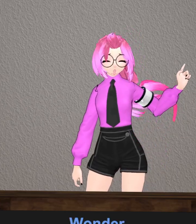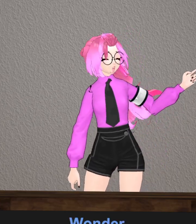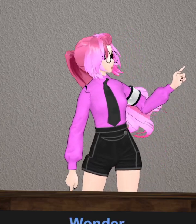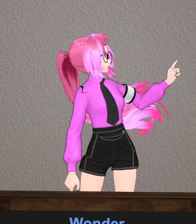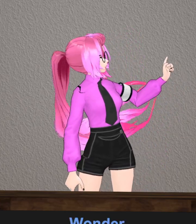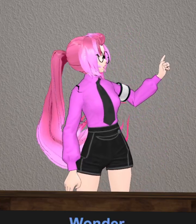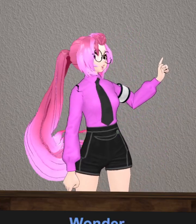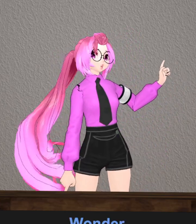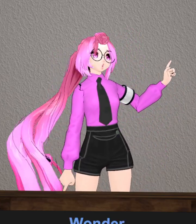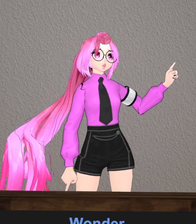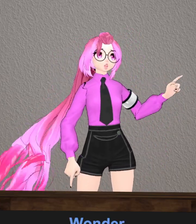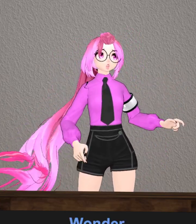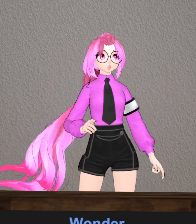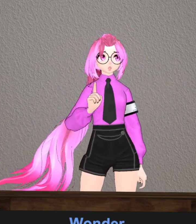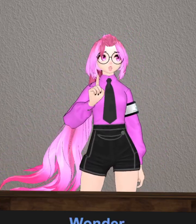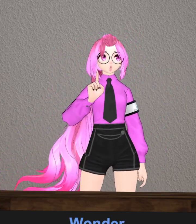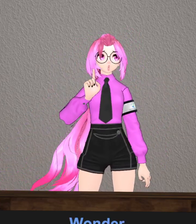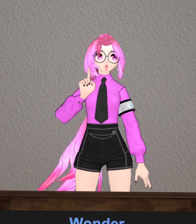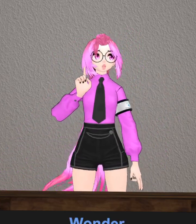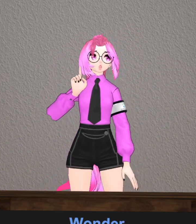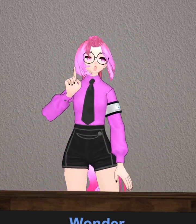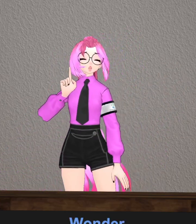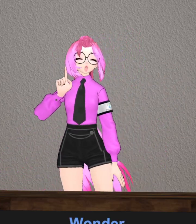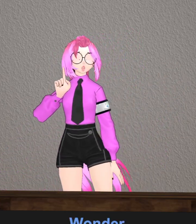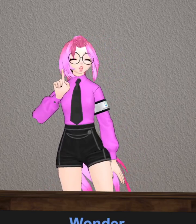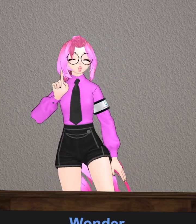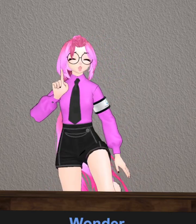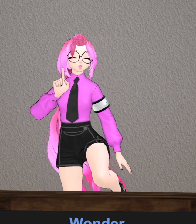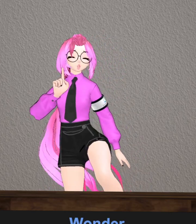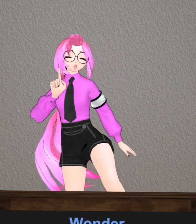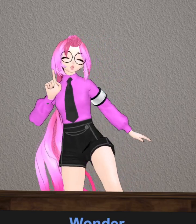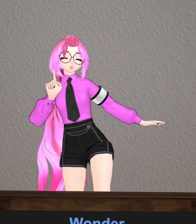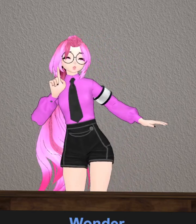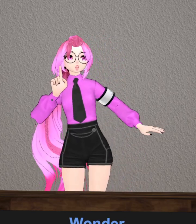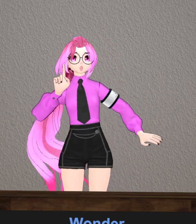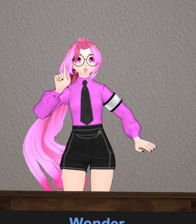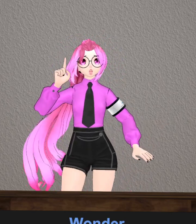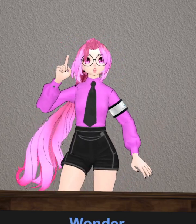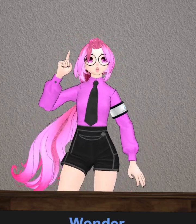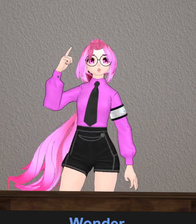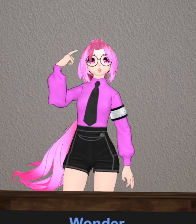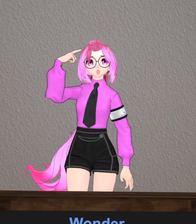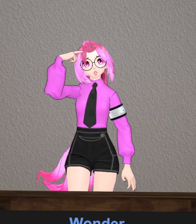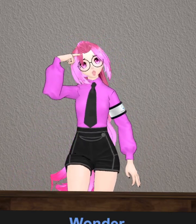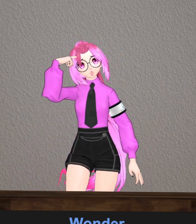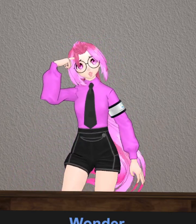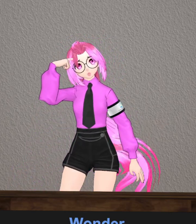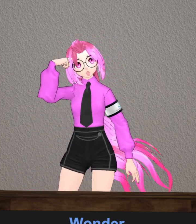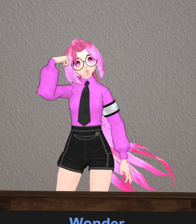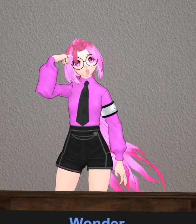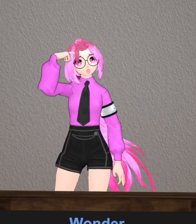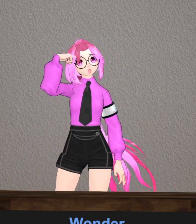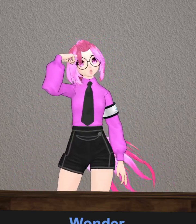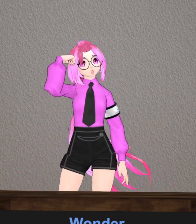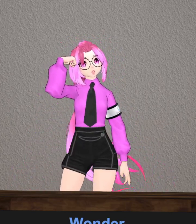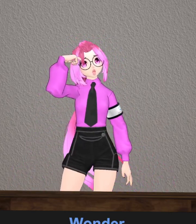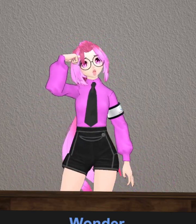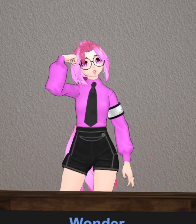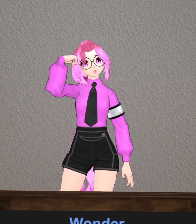Wonder. So wonder, you're going to have a pointer finger and then you're gonna go on your